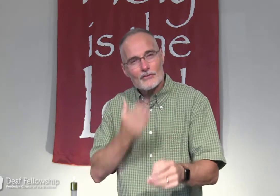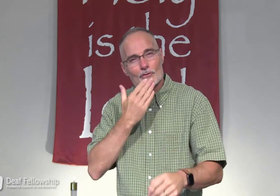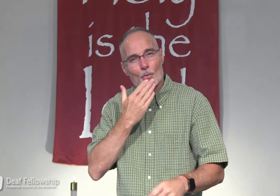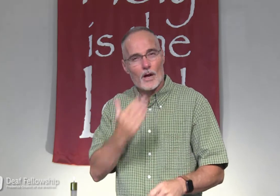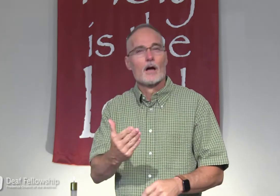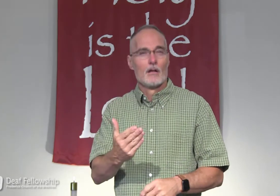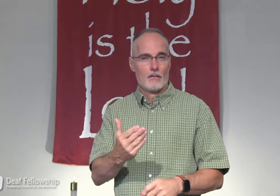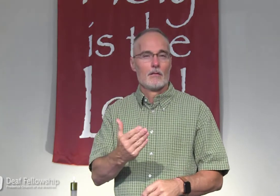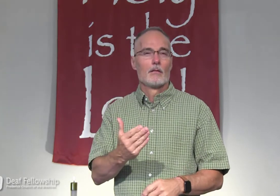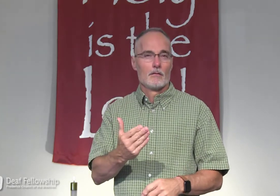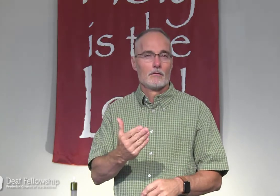was crucified,